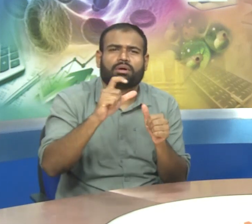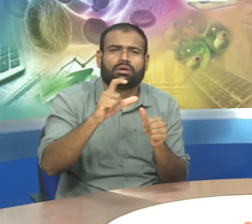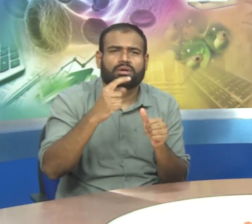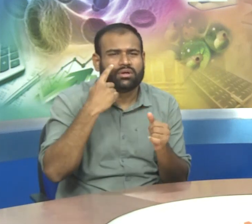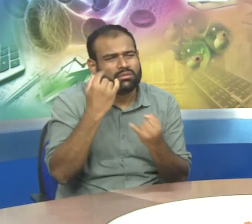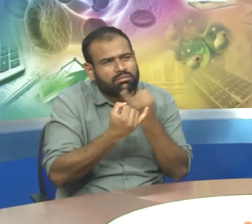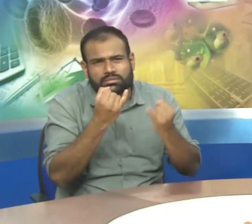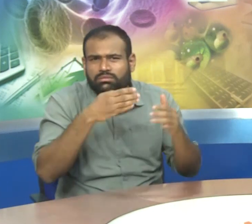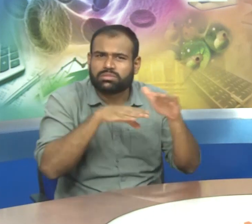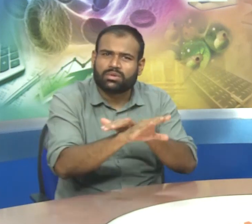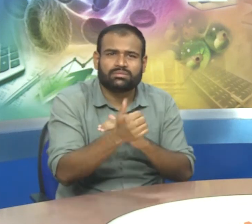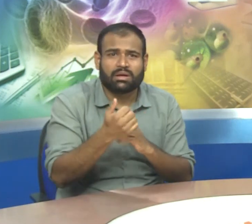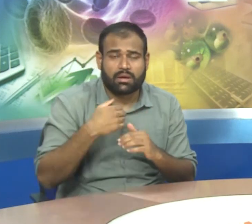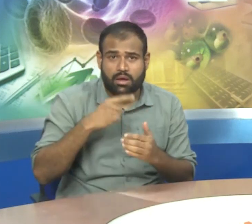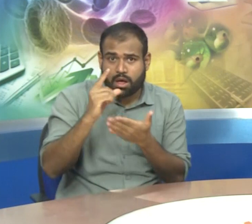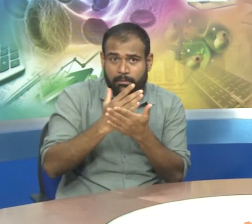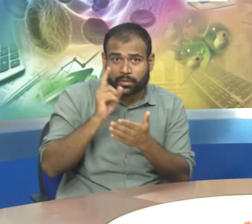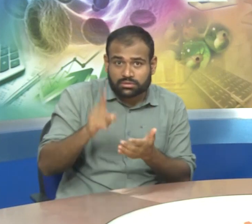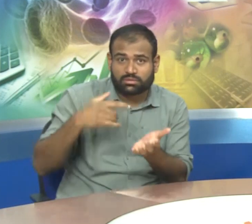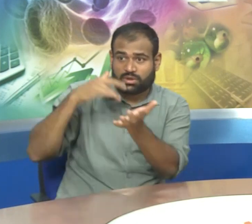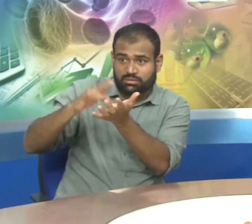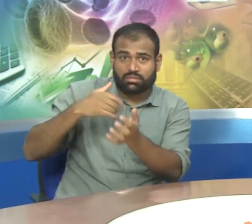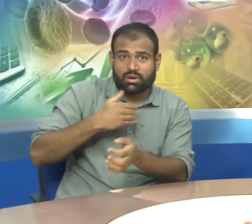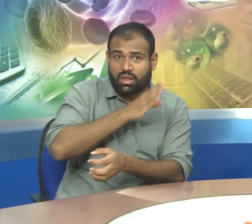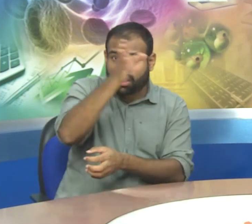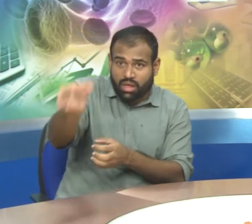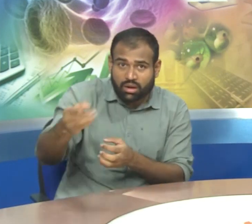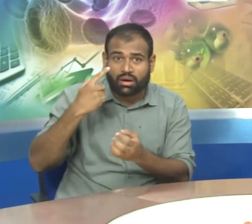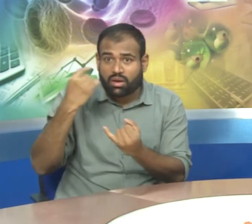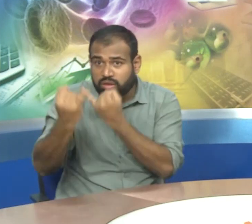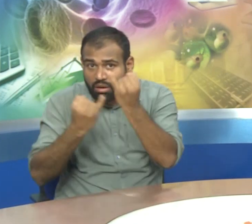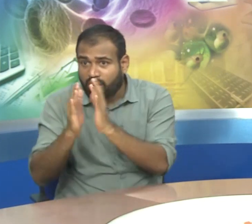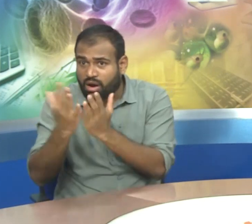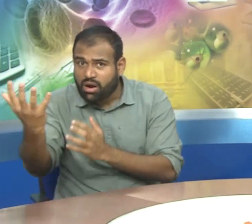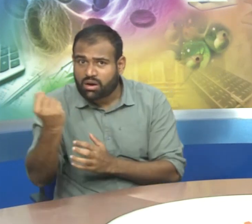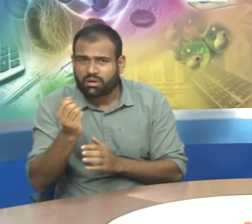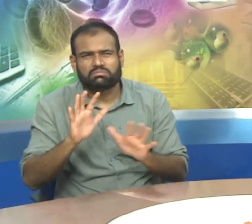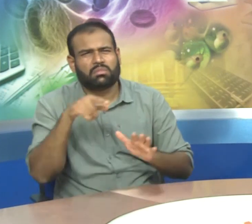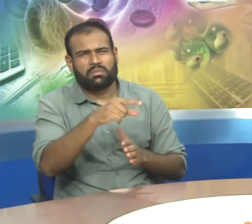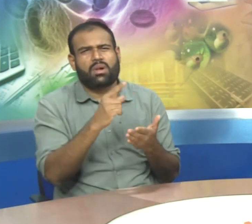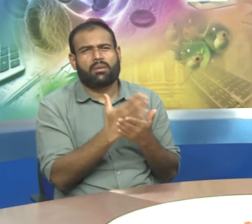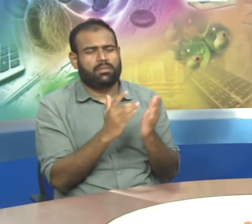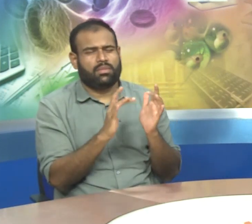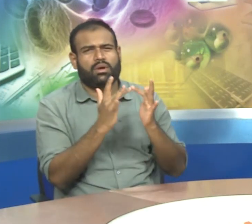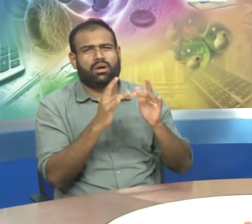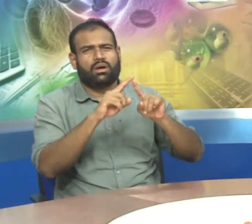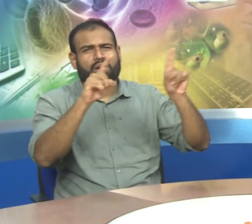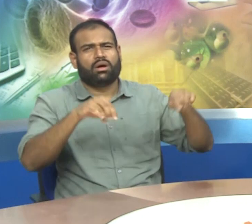very important for the library to reach to its users. On the library website, users can search library